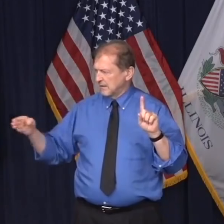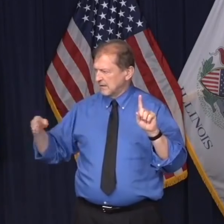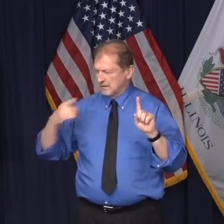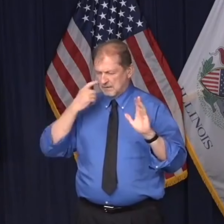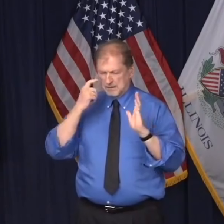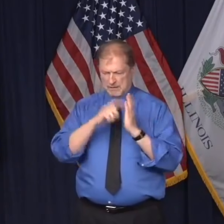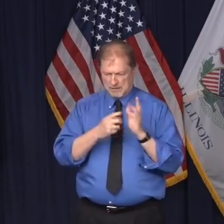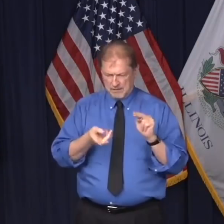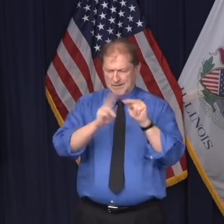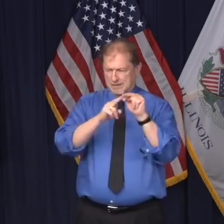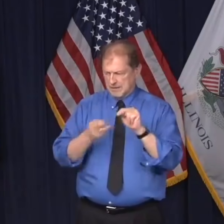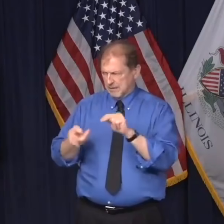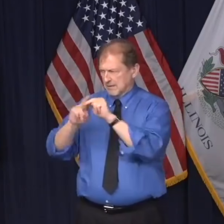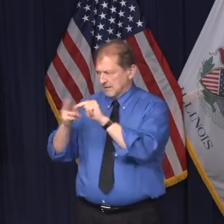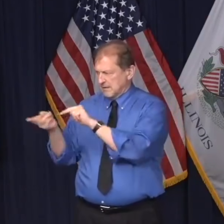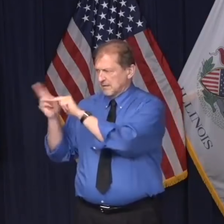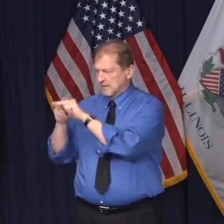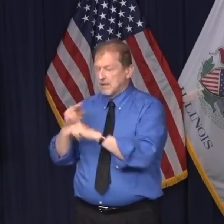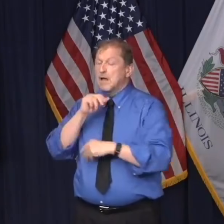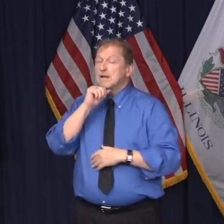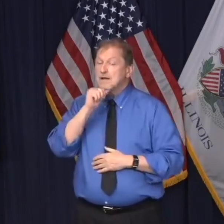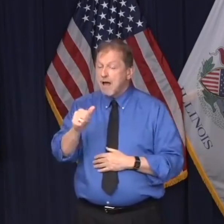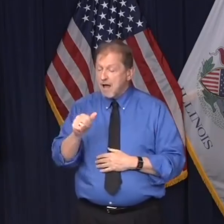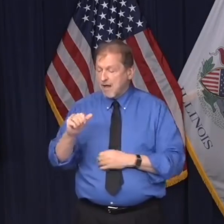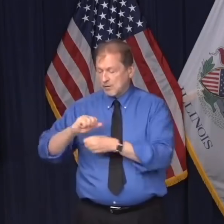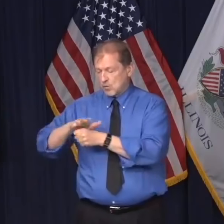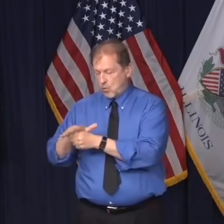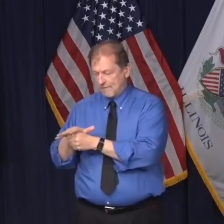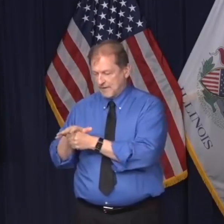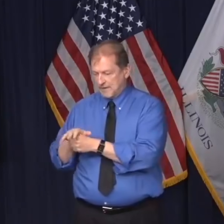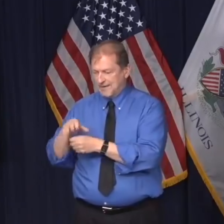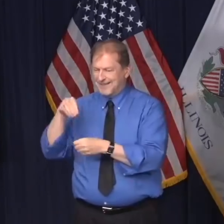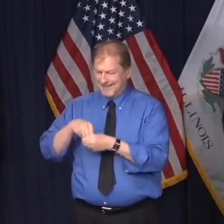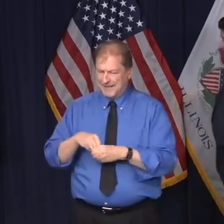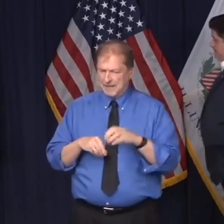a spike in non-COVID ICU patients in such a short amount of time?